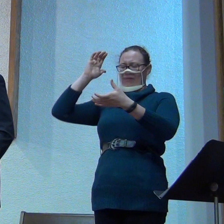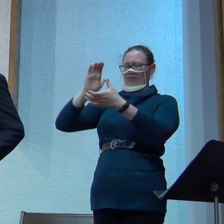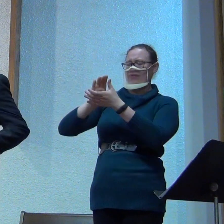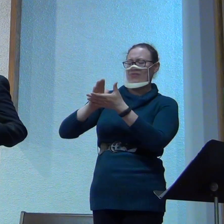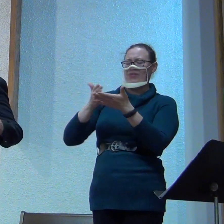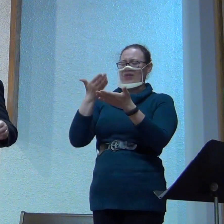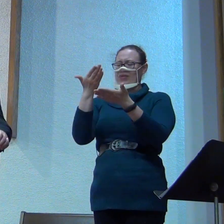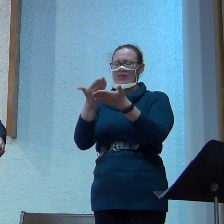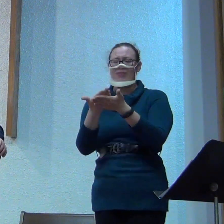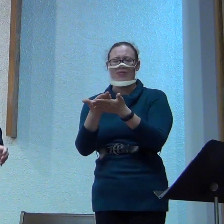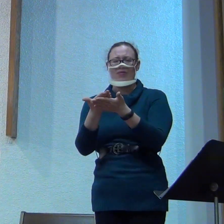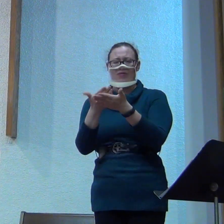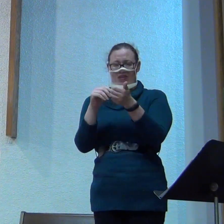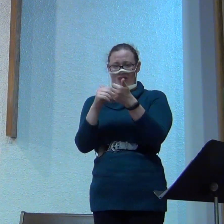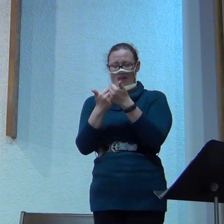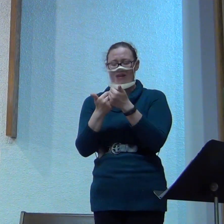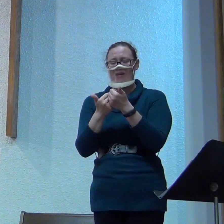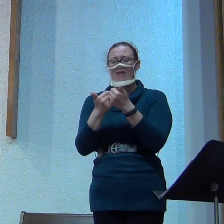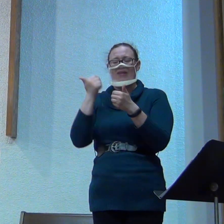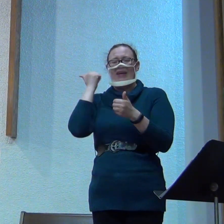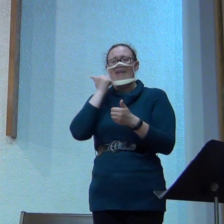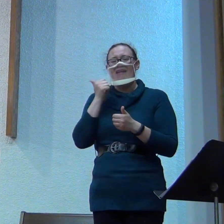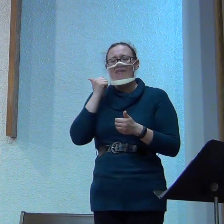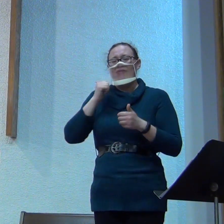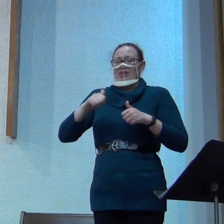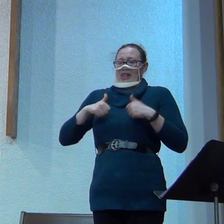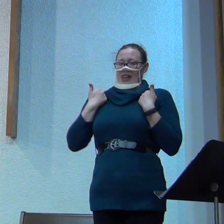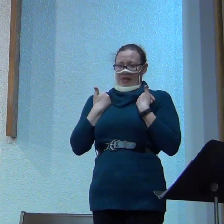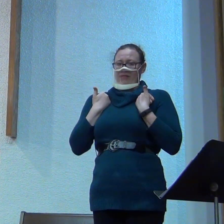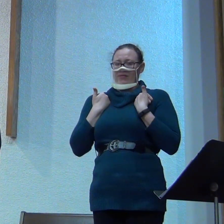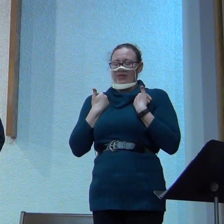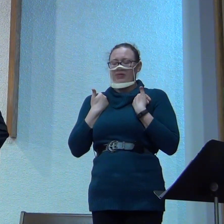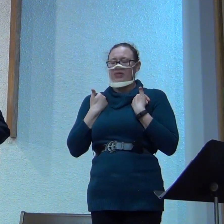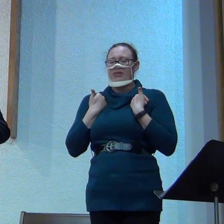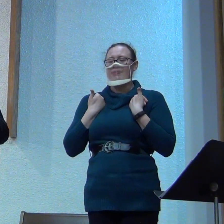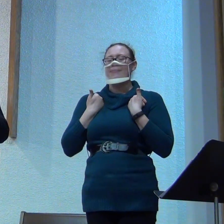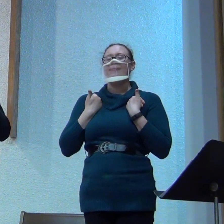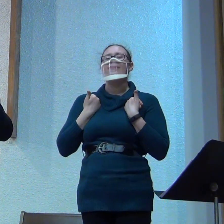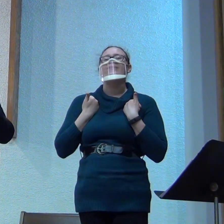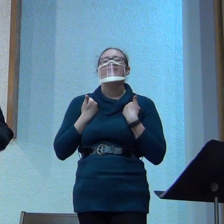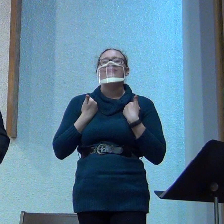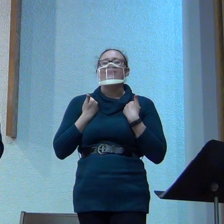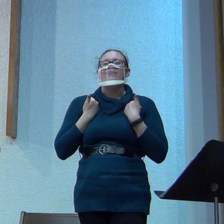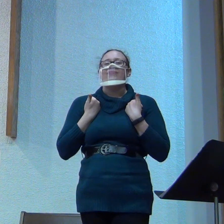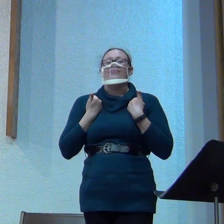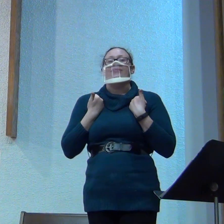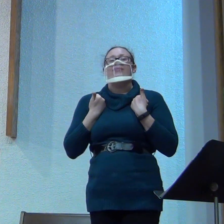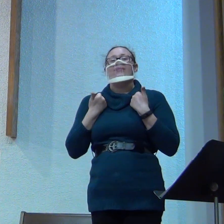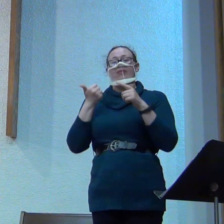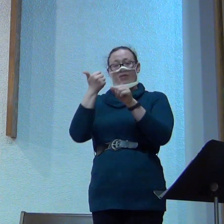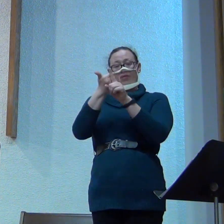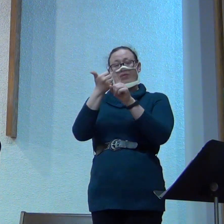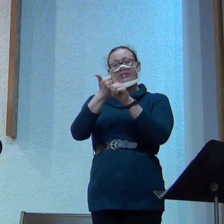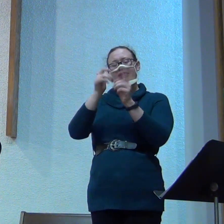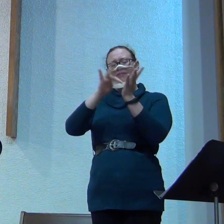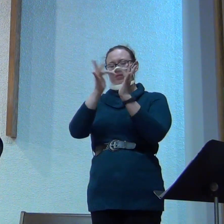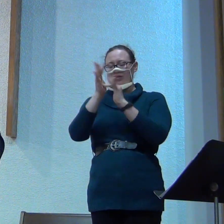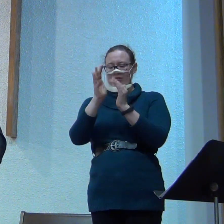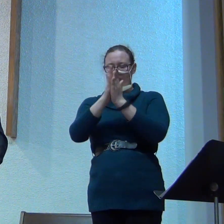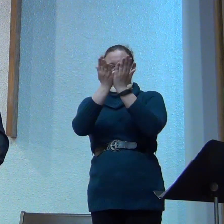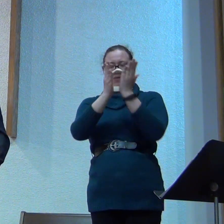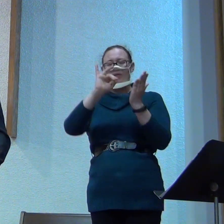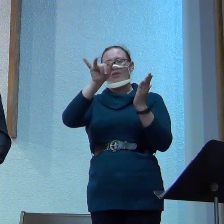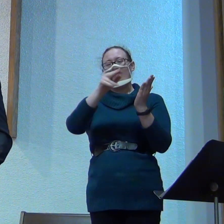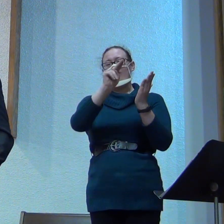in our daily walk with the Lord. Now, as you're looking up John 2, let me tell you a